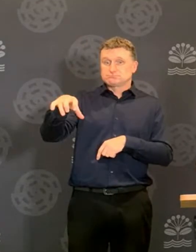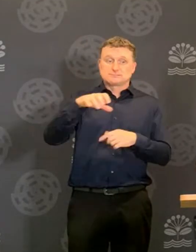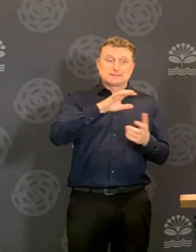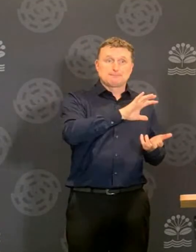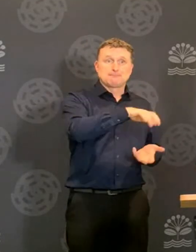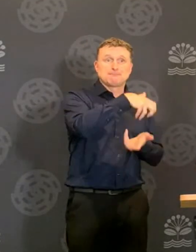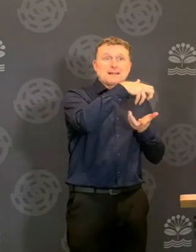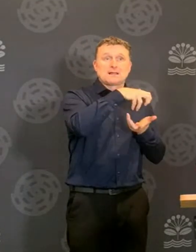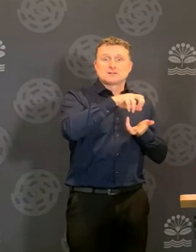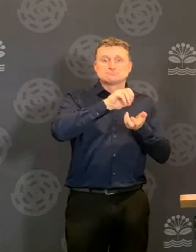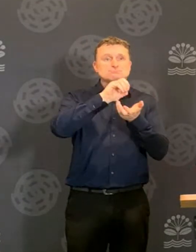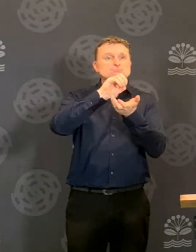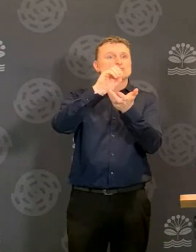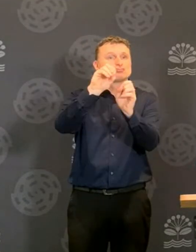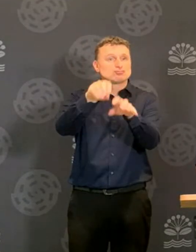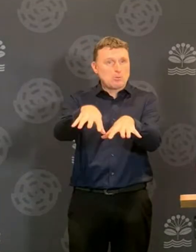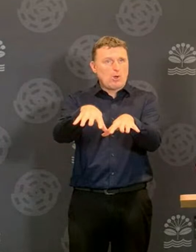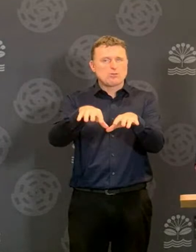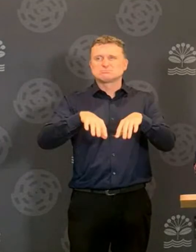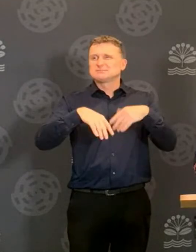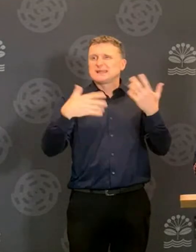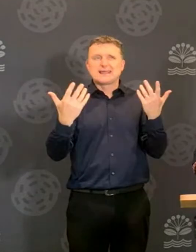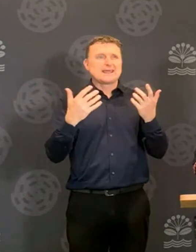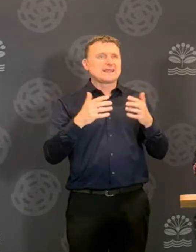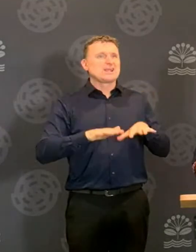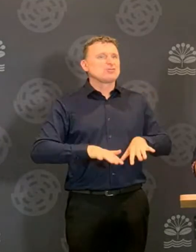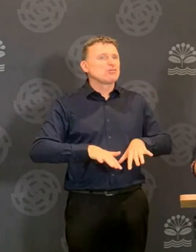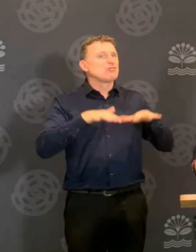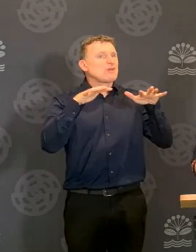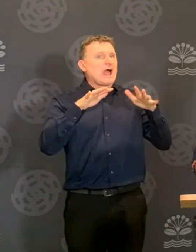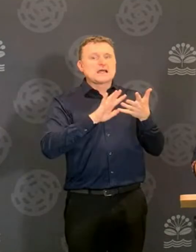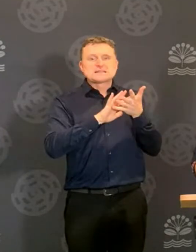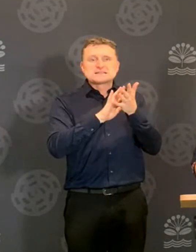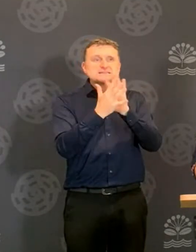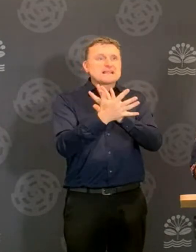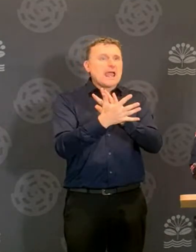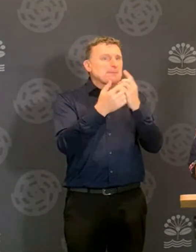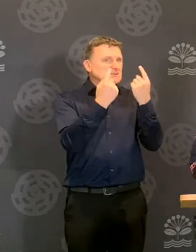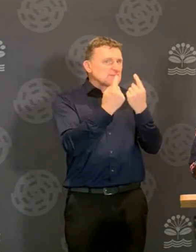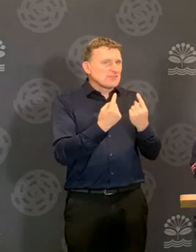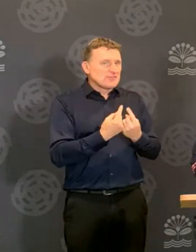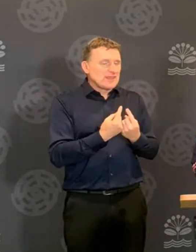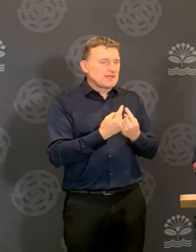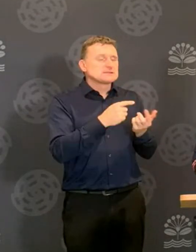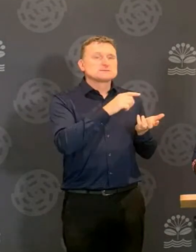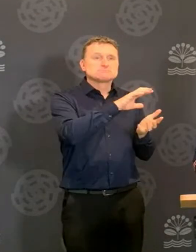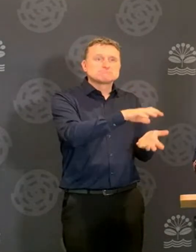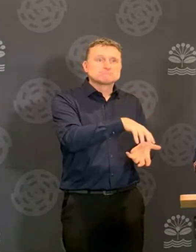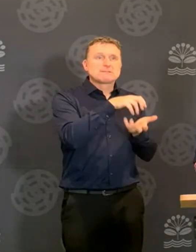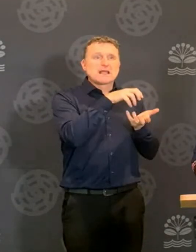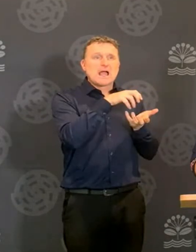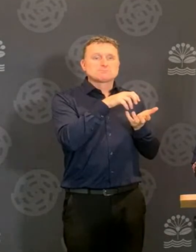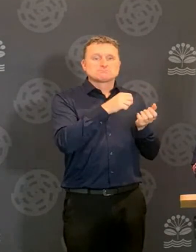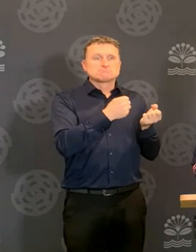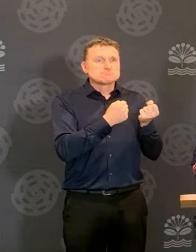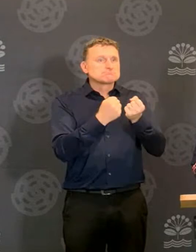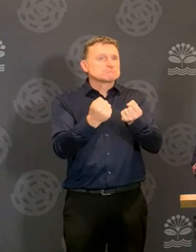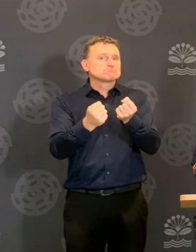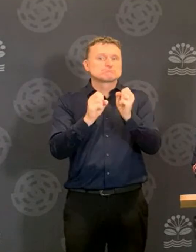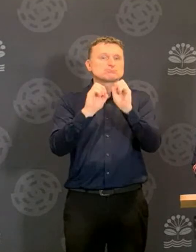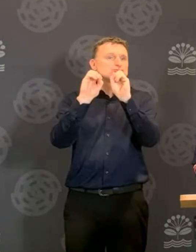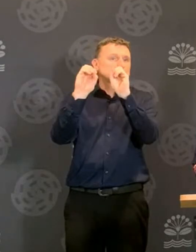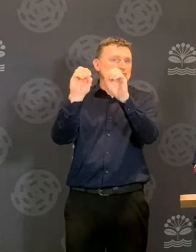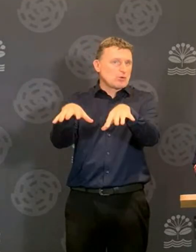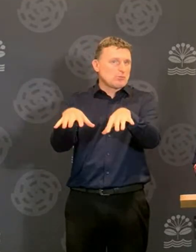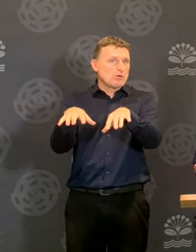free drop-off of waste related waste, flood-affected waste, if you are not able